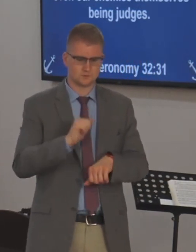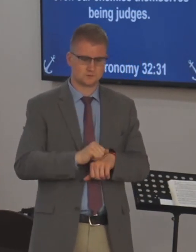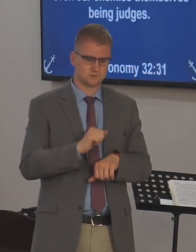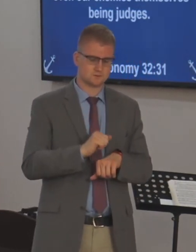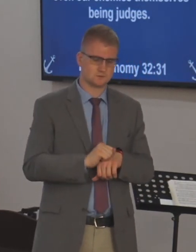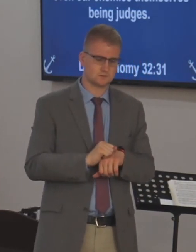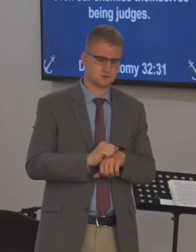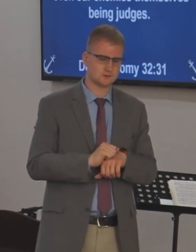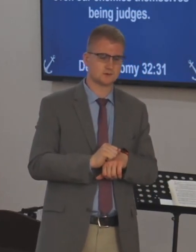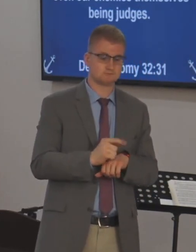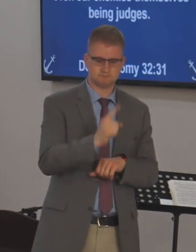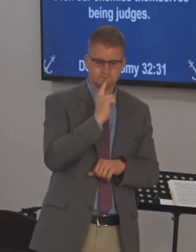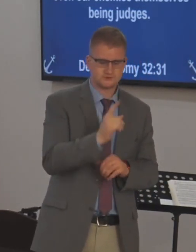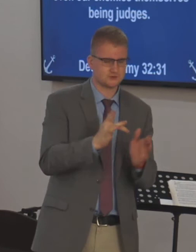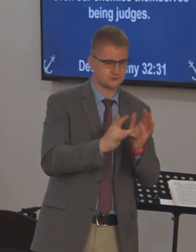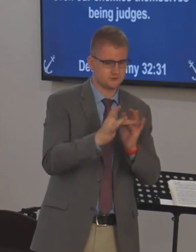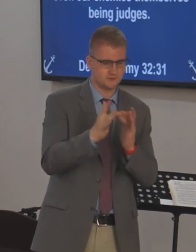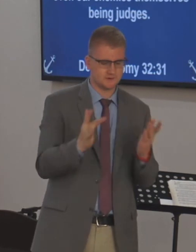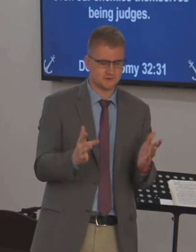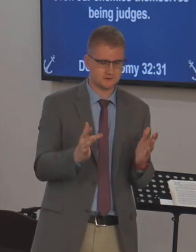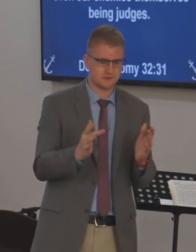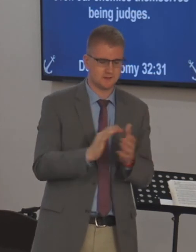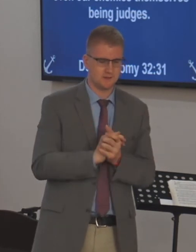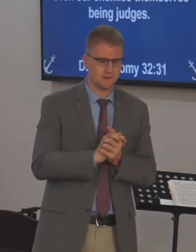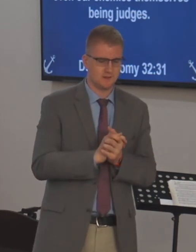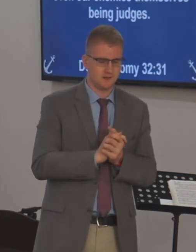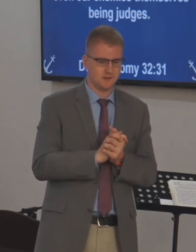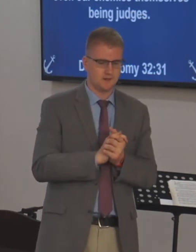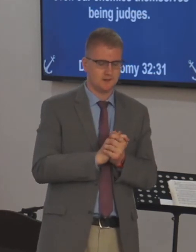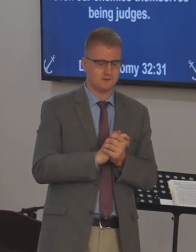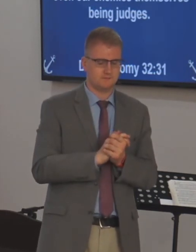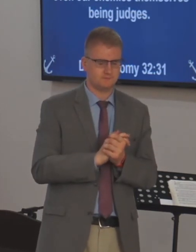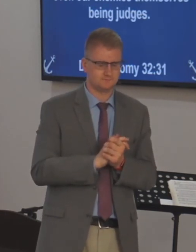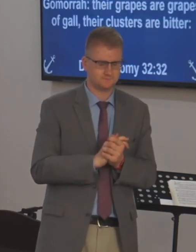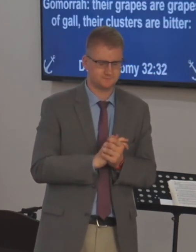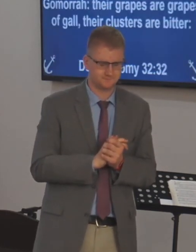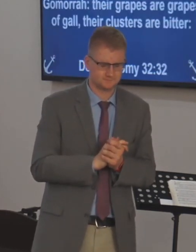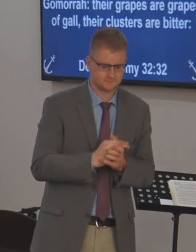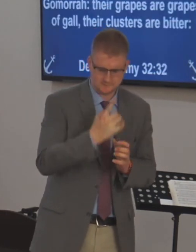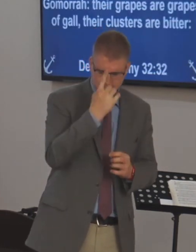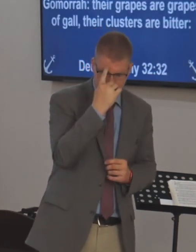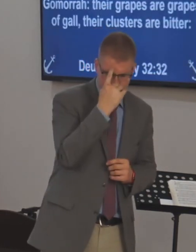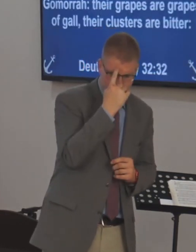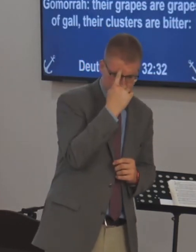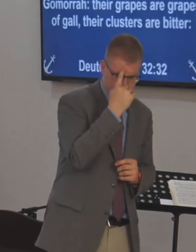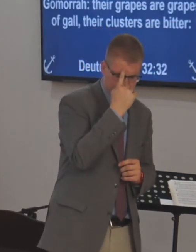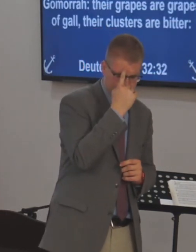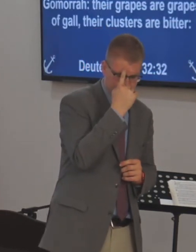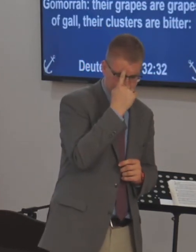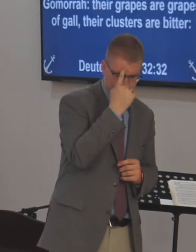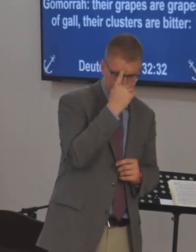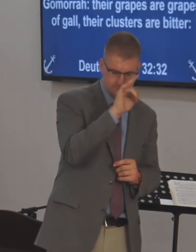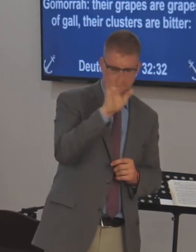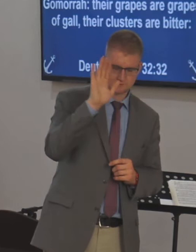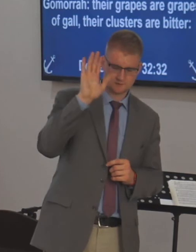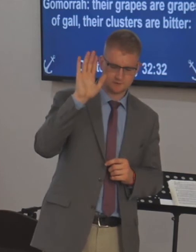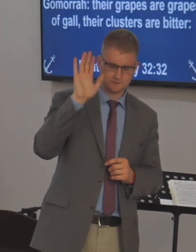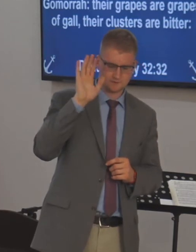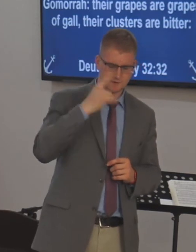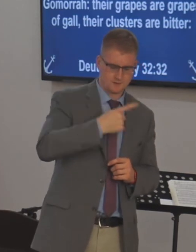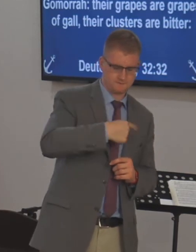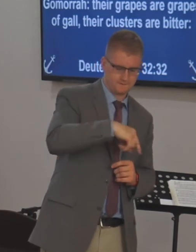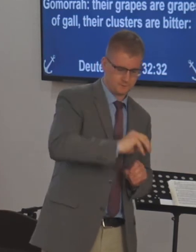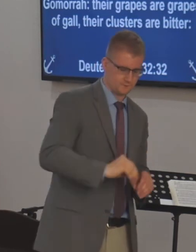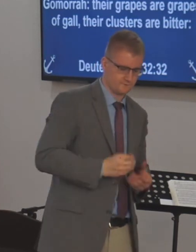That's Jesus. Even our enemies themselves being judges. For their vine is of the vine of Sodom and of the fields of